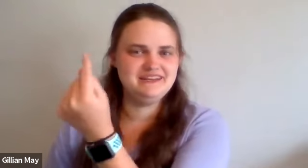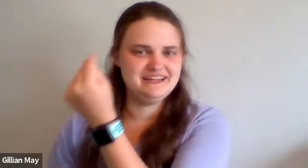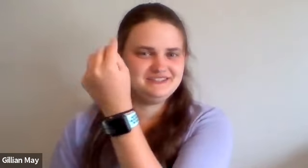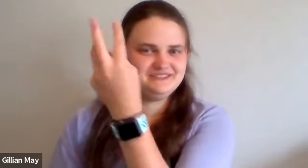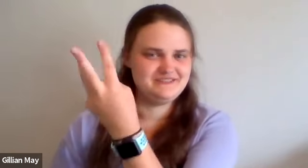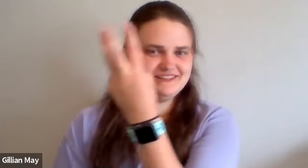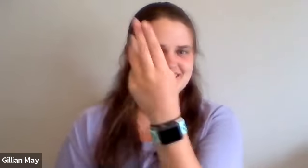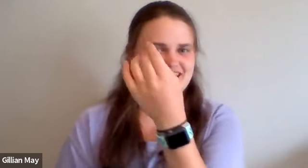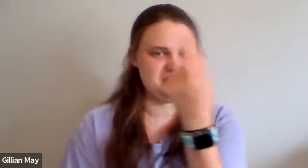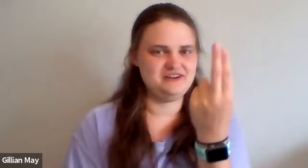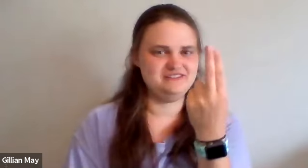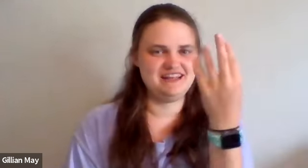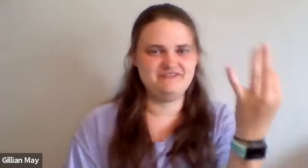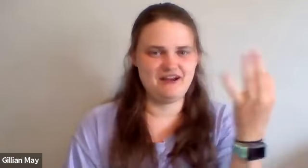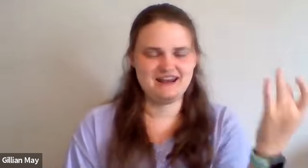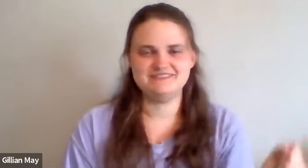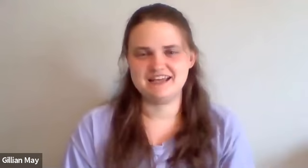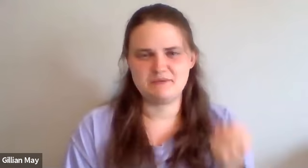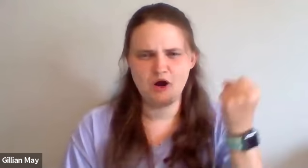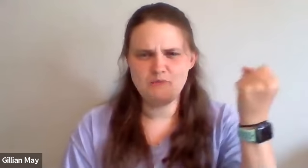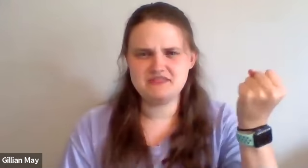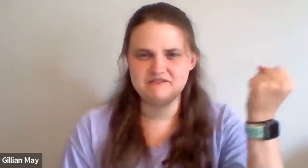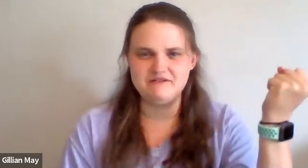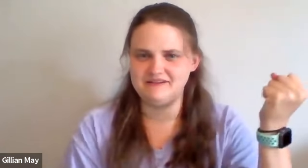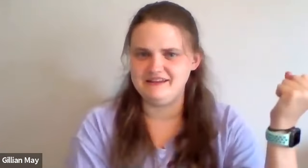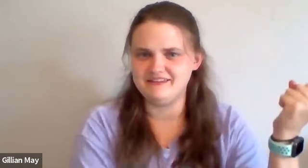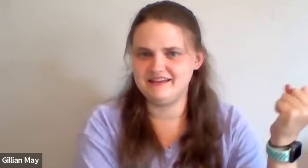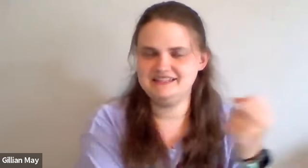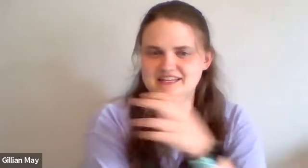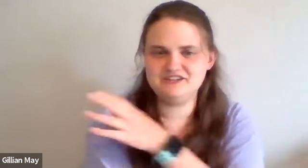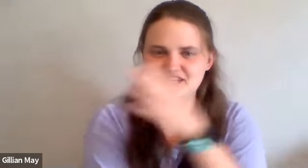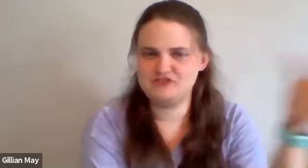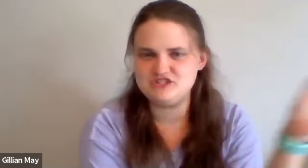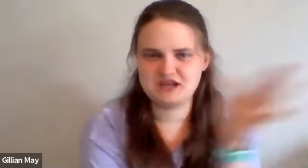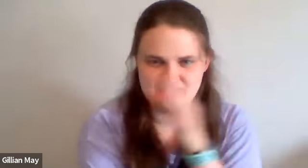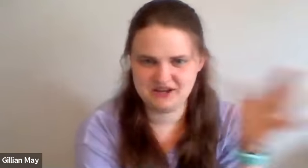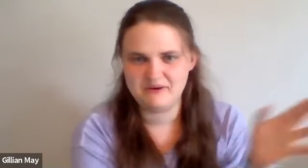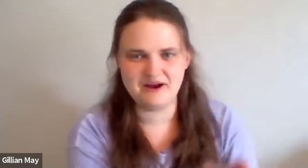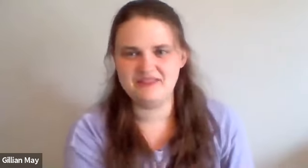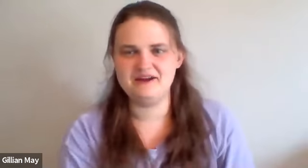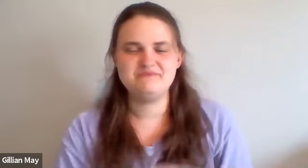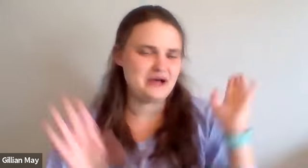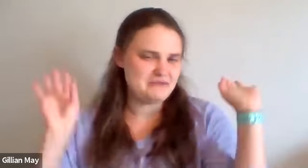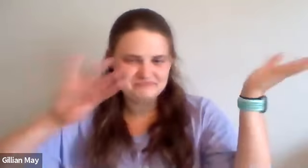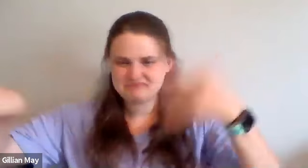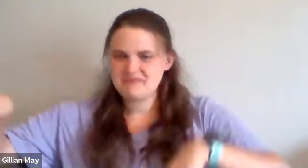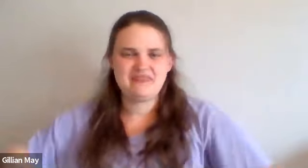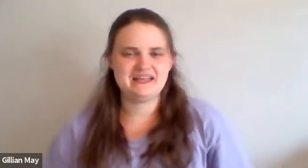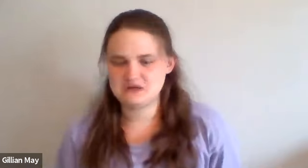Monday, Tuesday, Wednesday, Thursday, Friday. I was like, I'm hoping they're at least understand there's something going on there, but that's